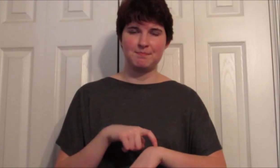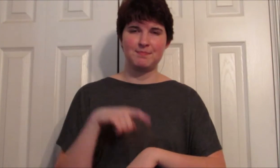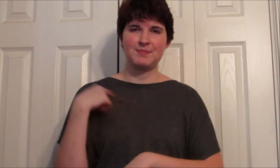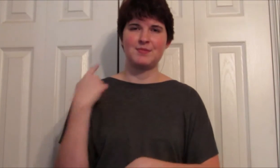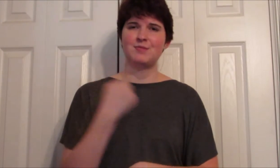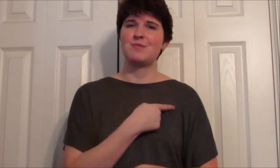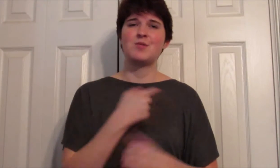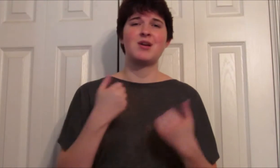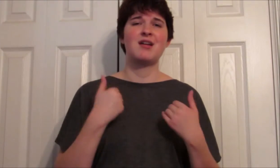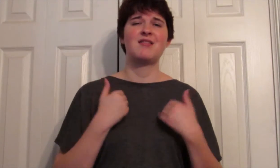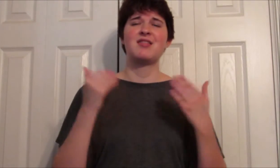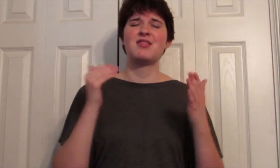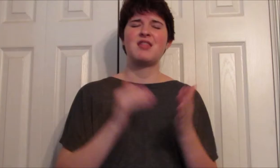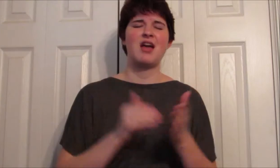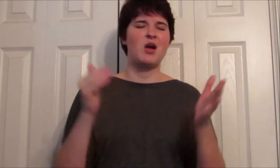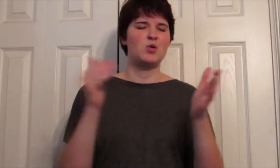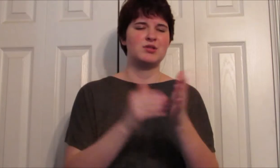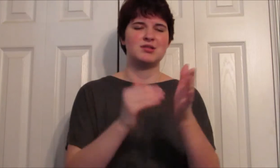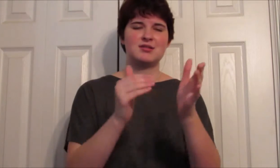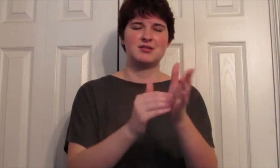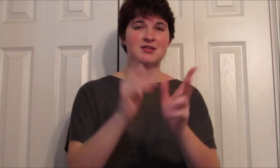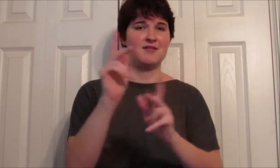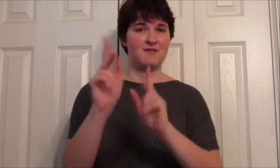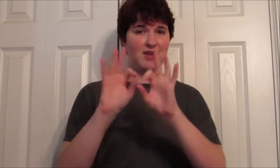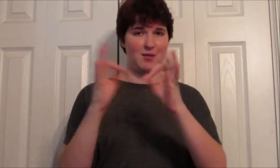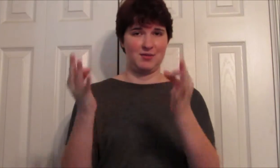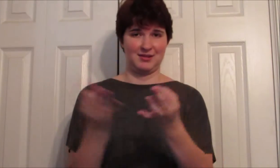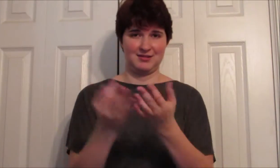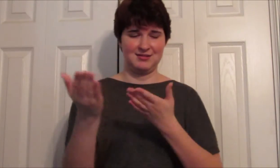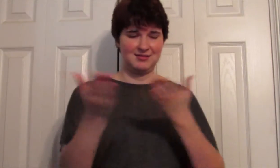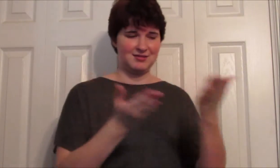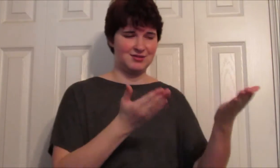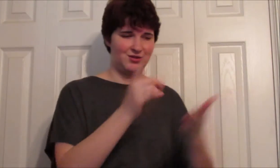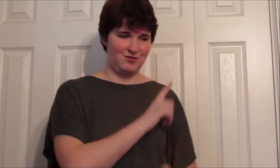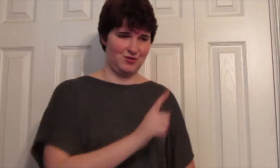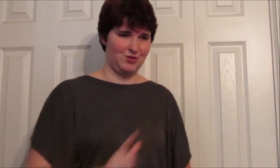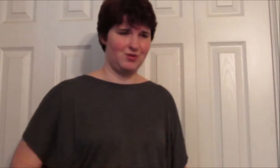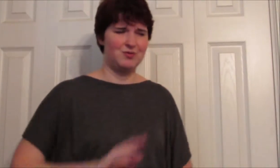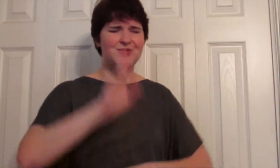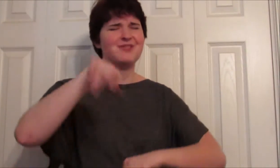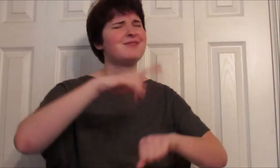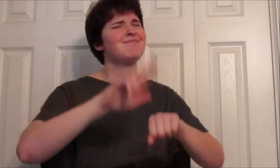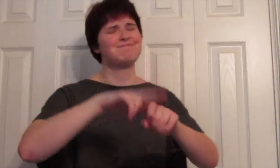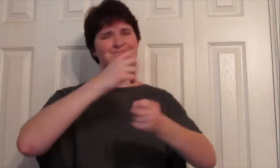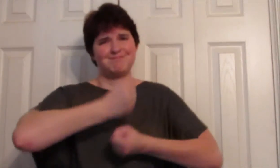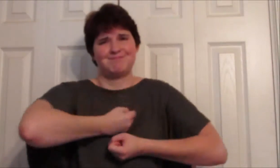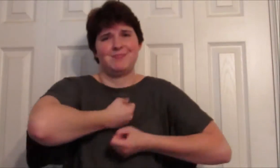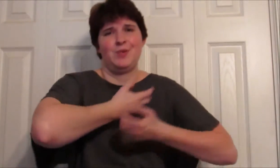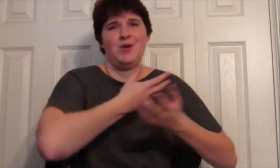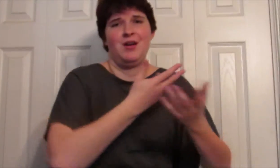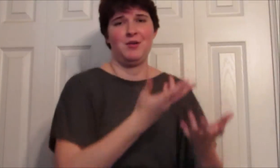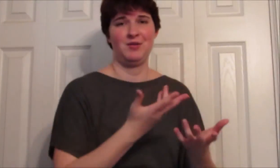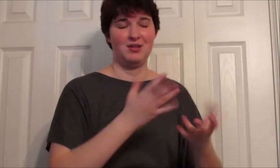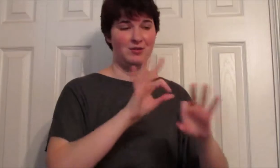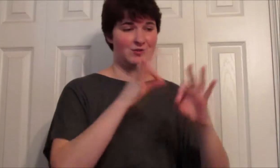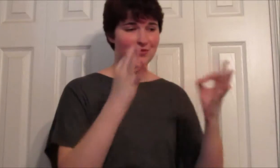have thousands of families that serve the Lord. It will naturally pour out, and those families will be used by